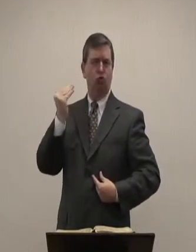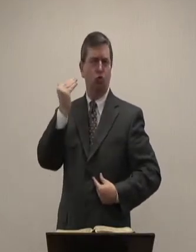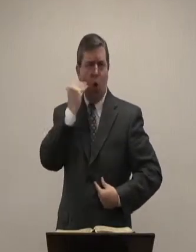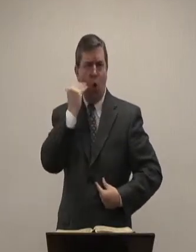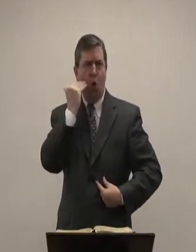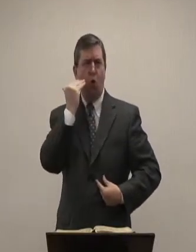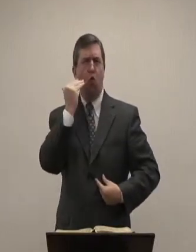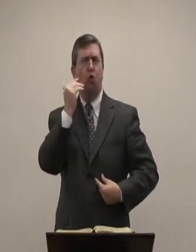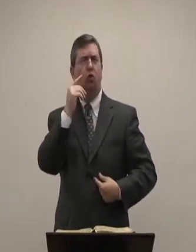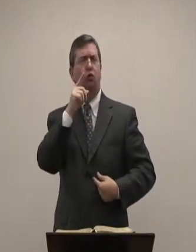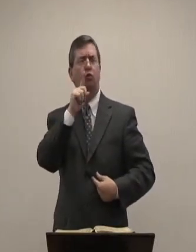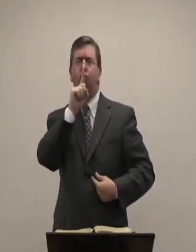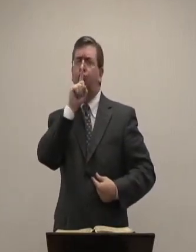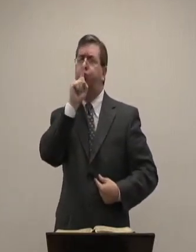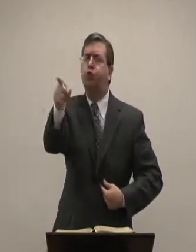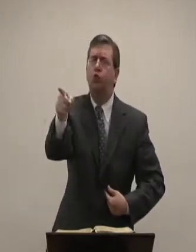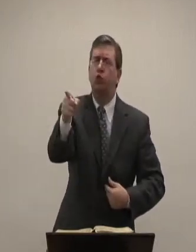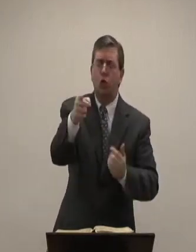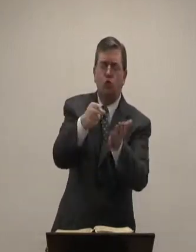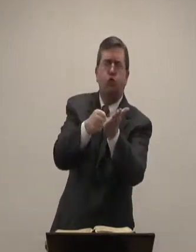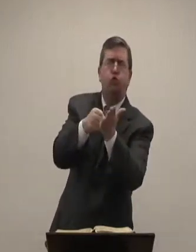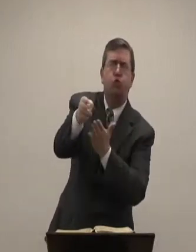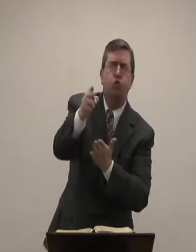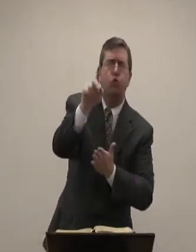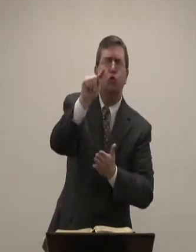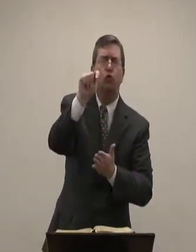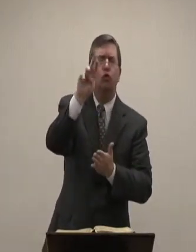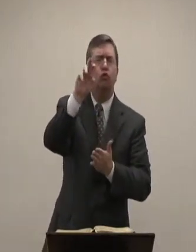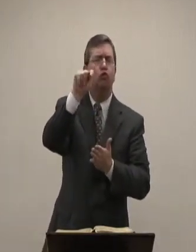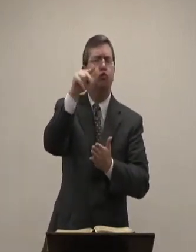religious perspective of things, but to know the truth